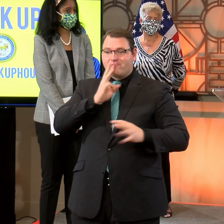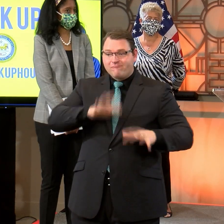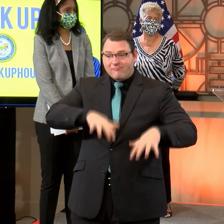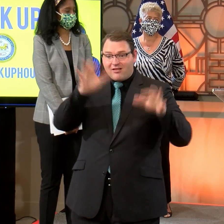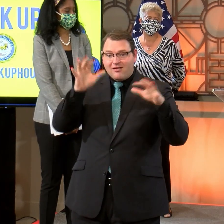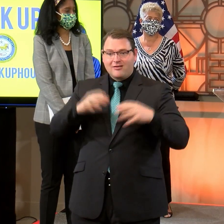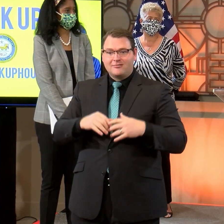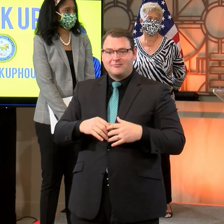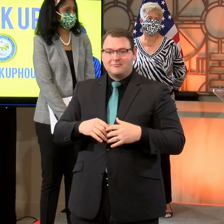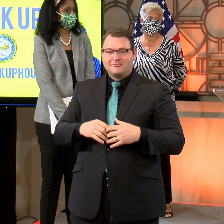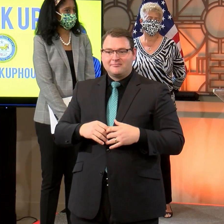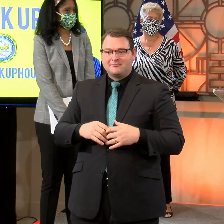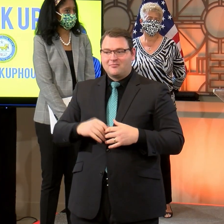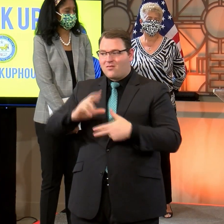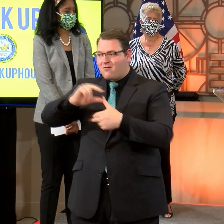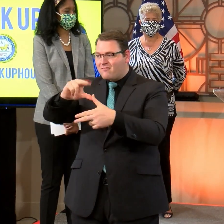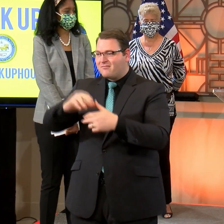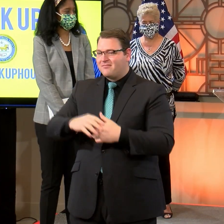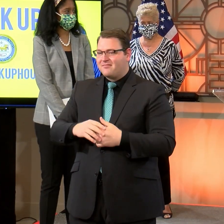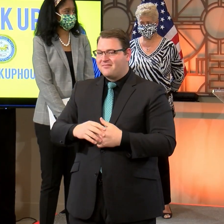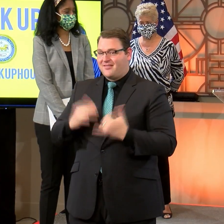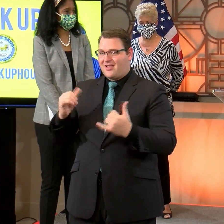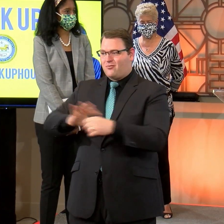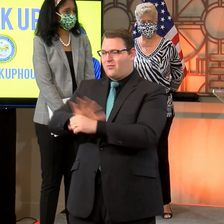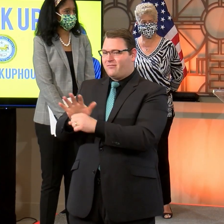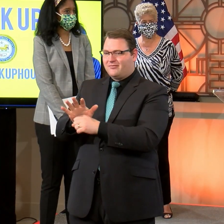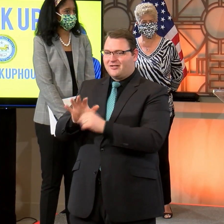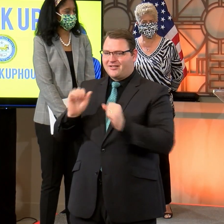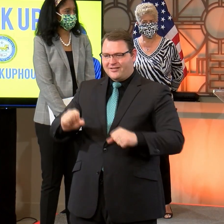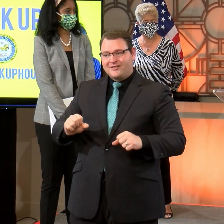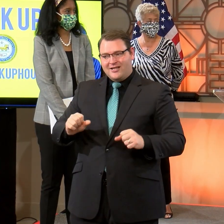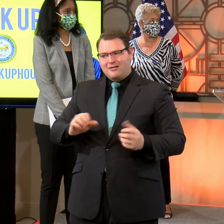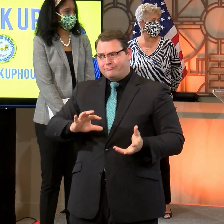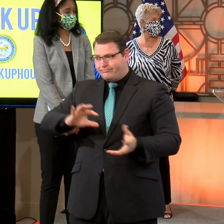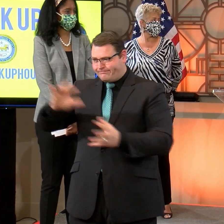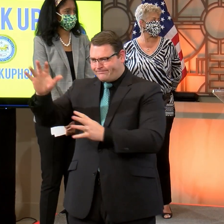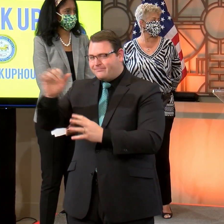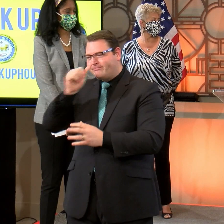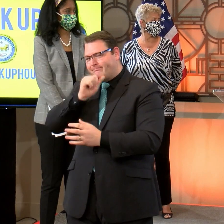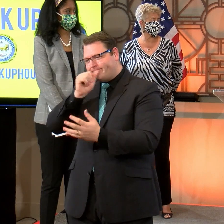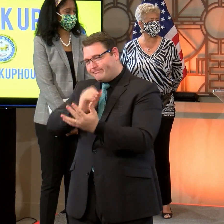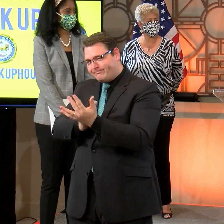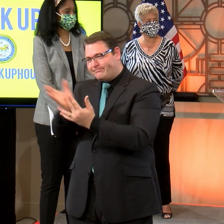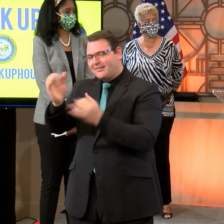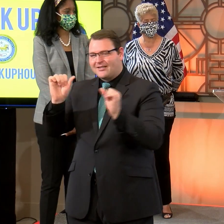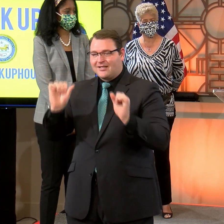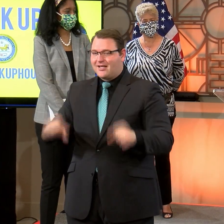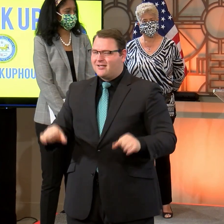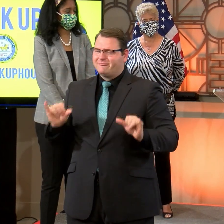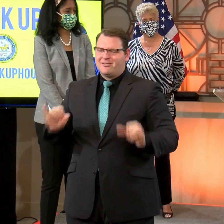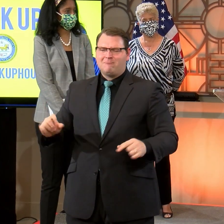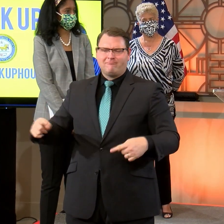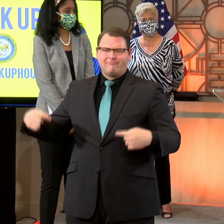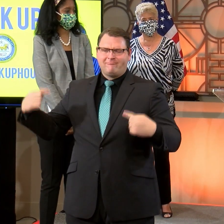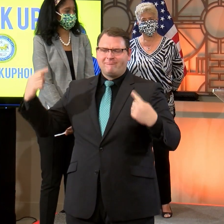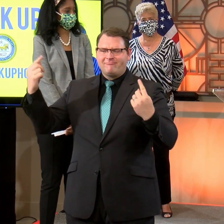COVID-19. While times are hard, we will get through this, as we always do, by